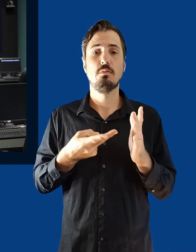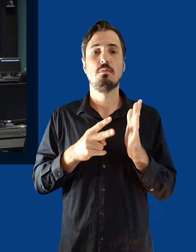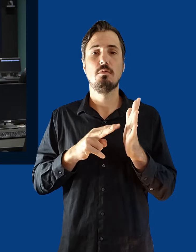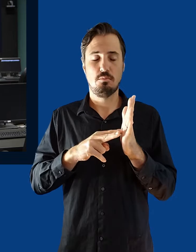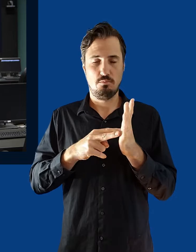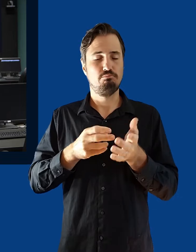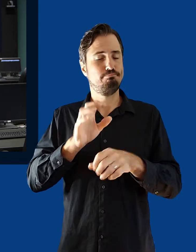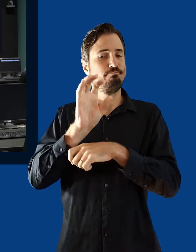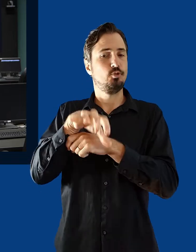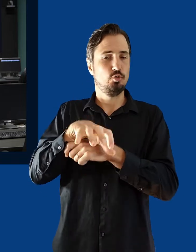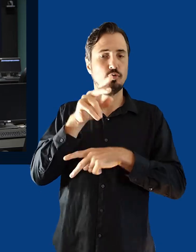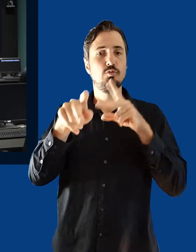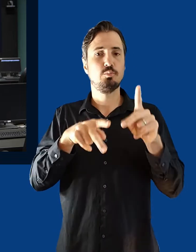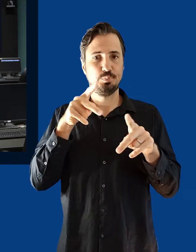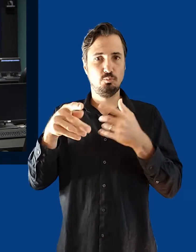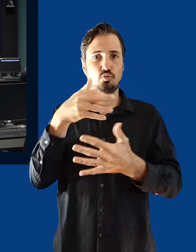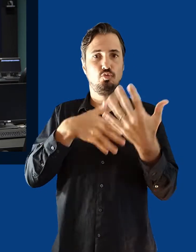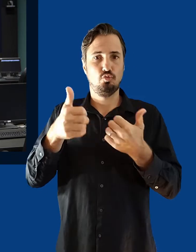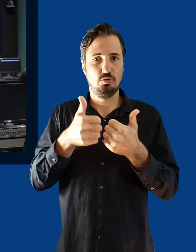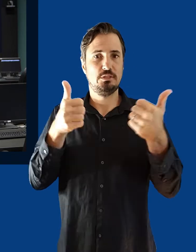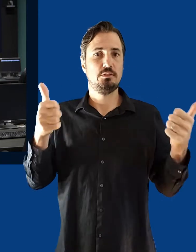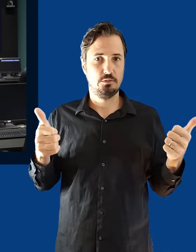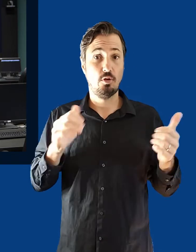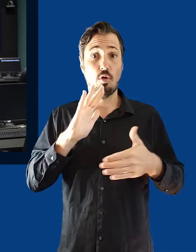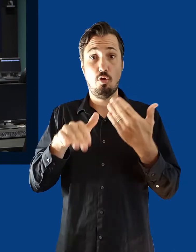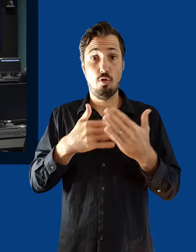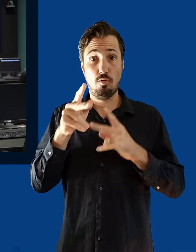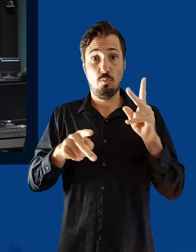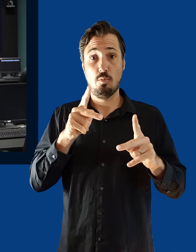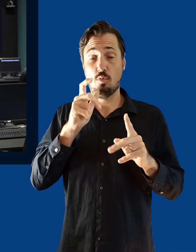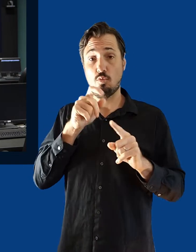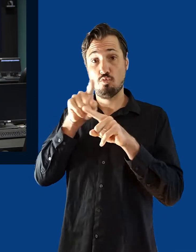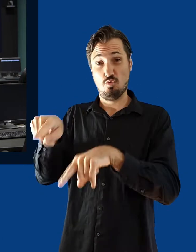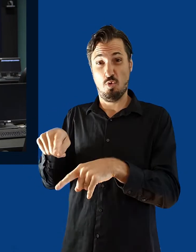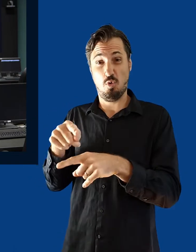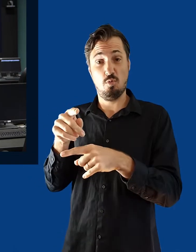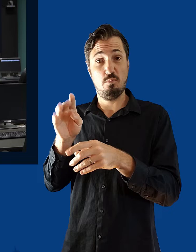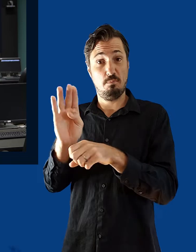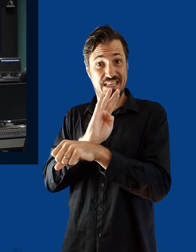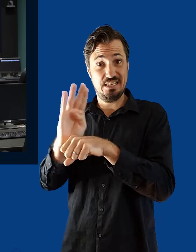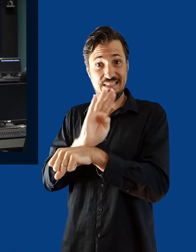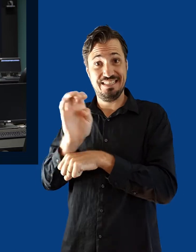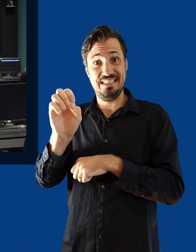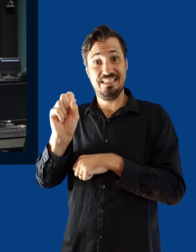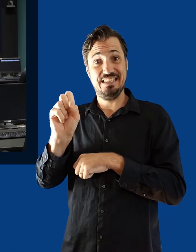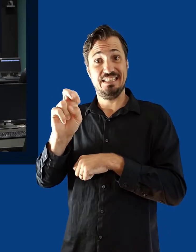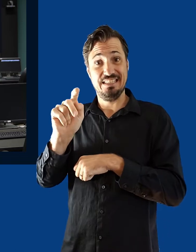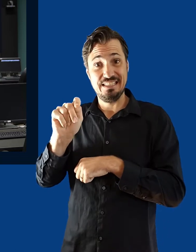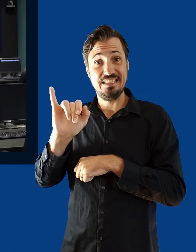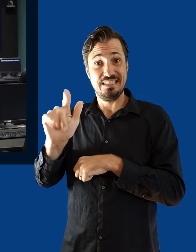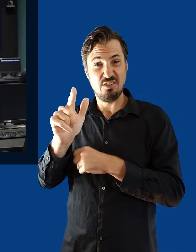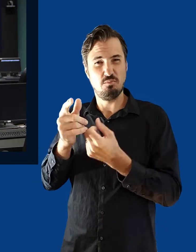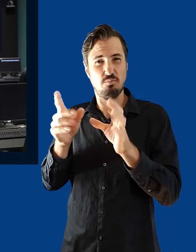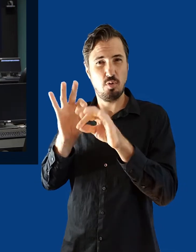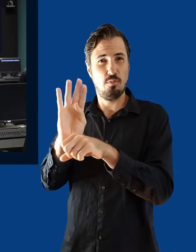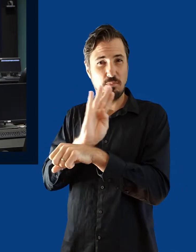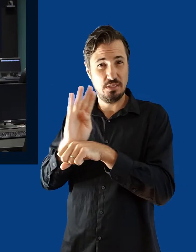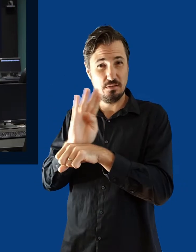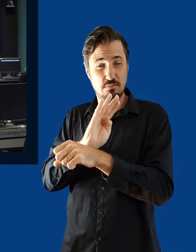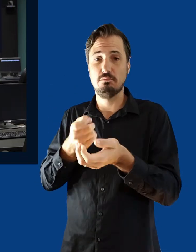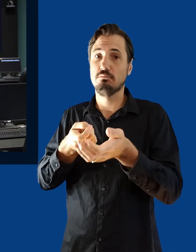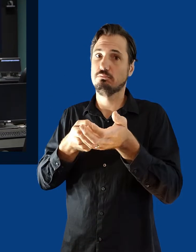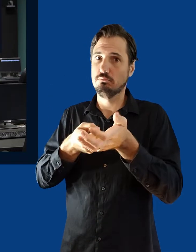of essential businesses must practice a 6-foot distance to the extent it is feasible. Essential businesses should